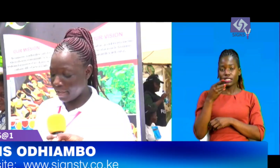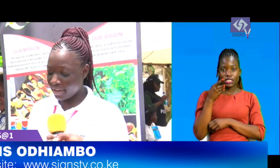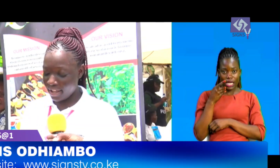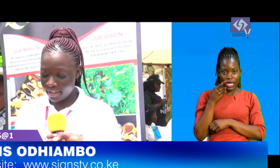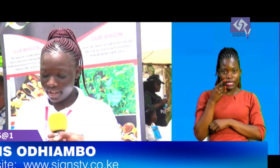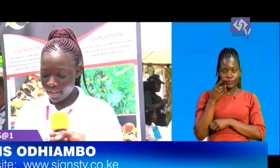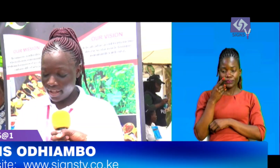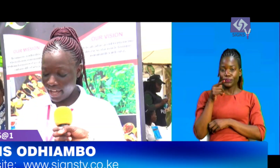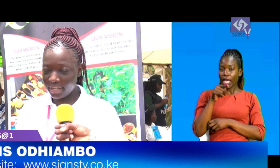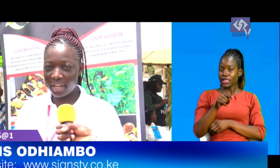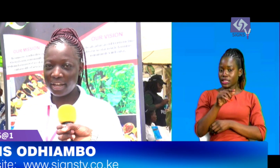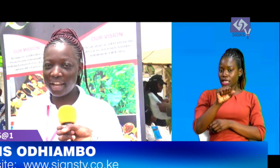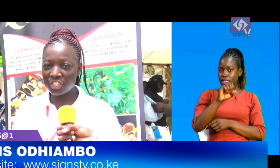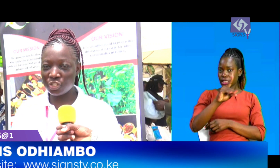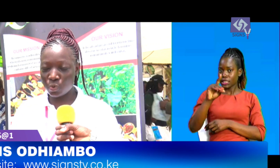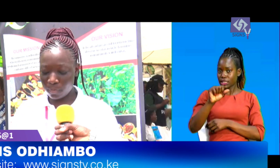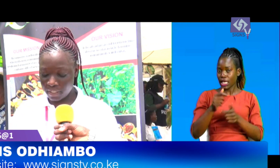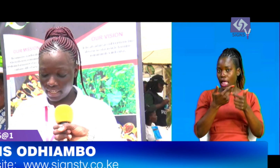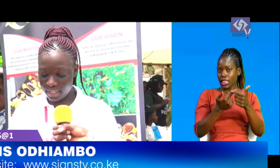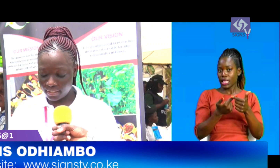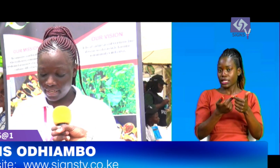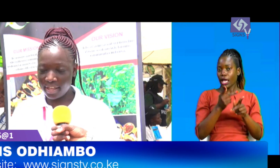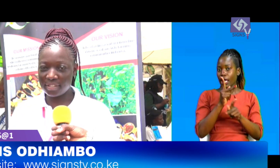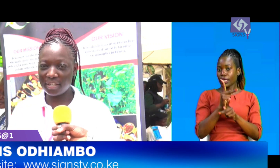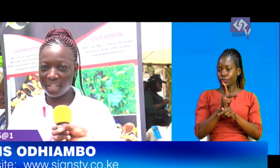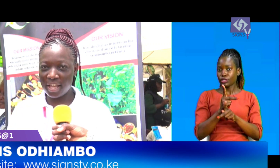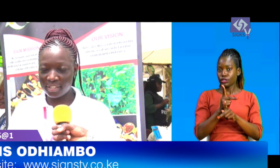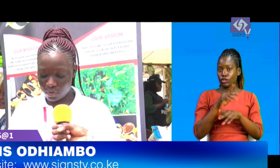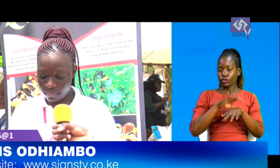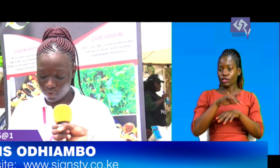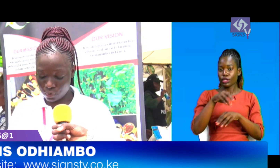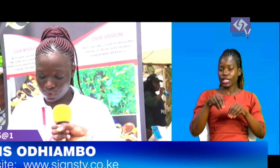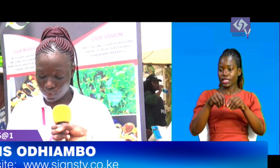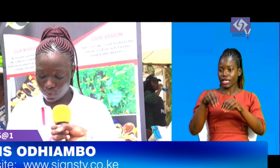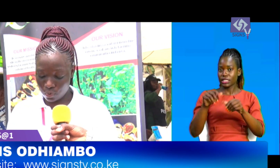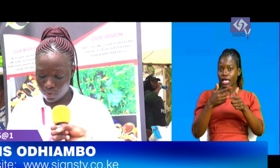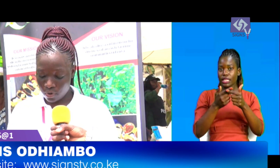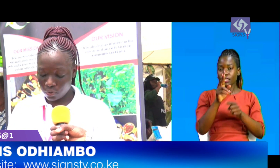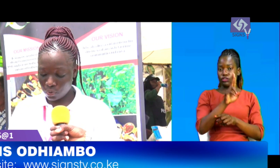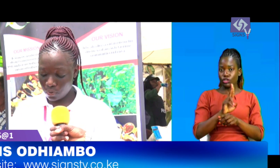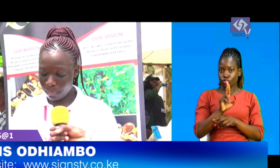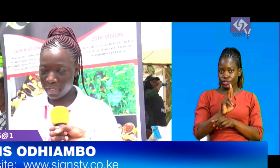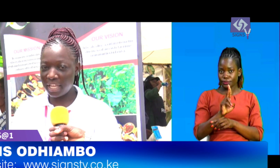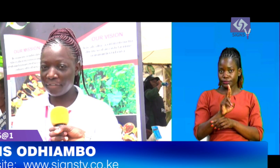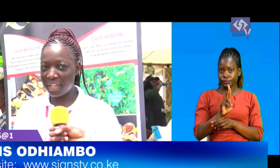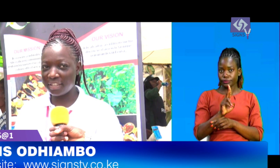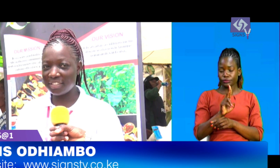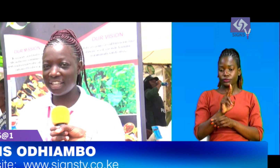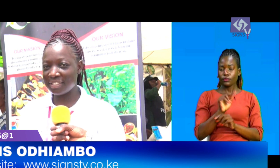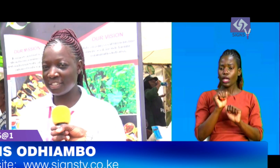camara and crush it to obtain this dust, and the dust will be used to preserve their indigenous seeds. They